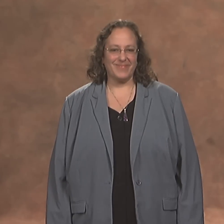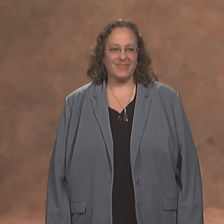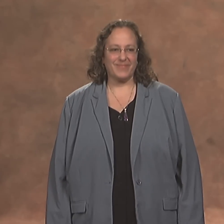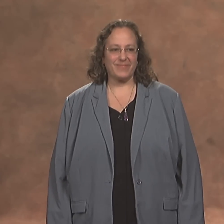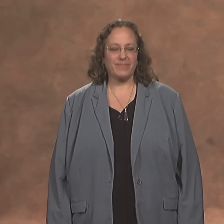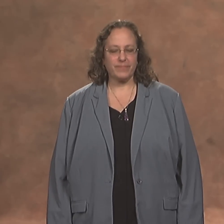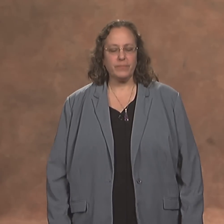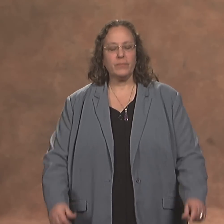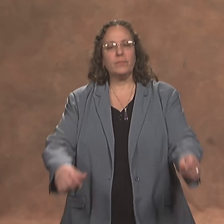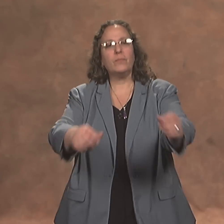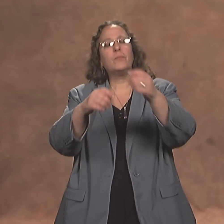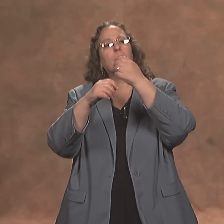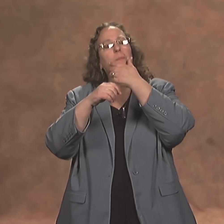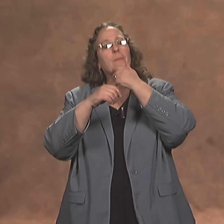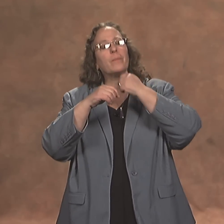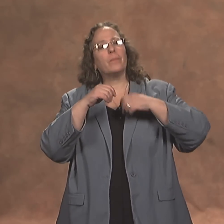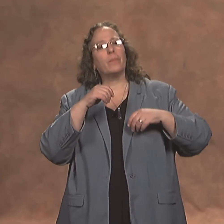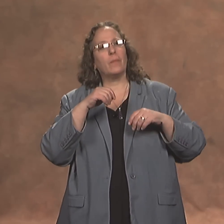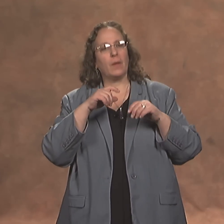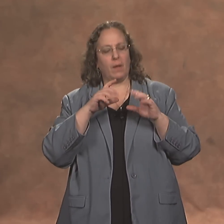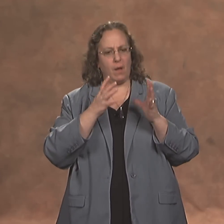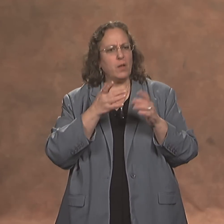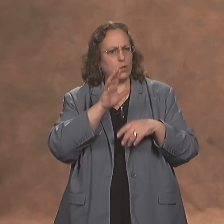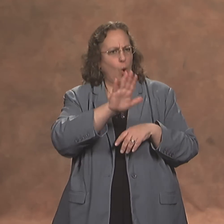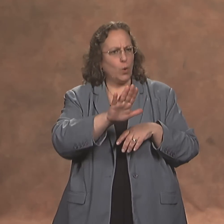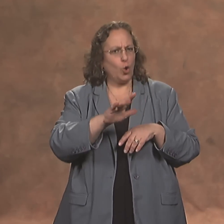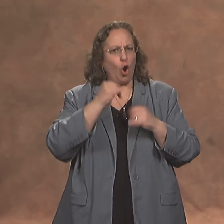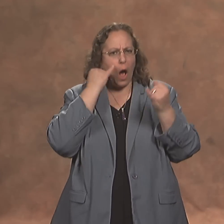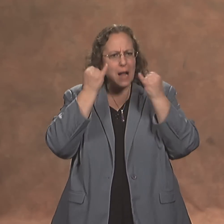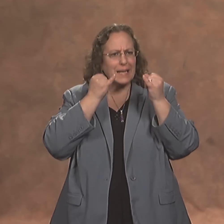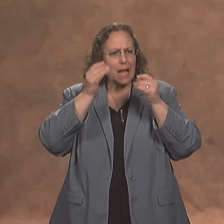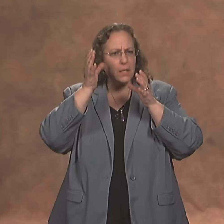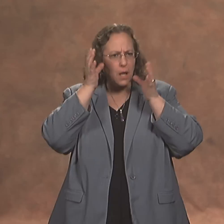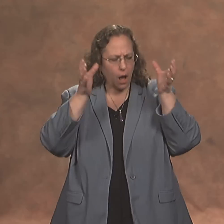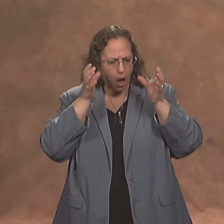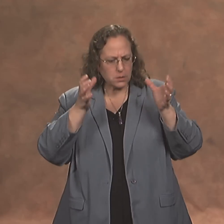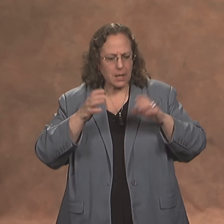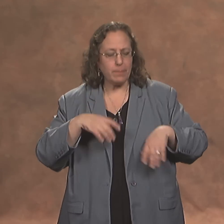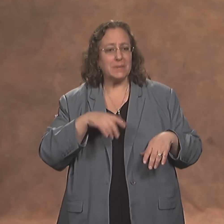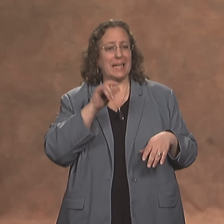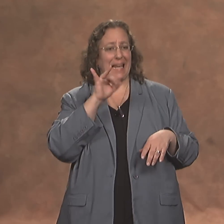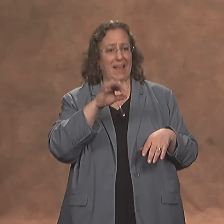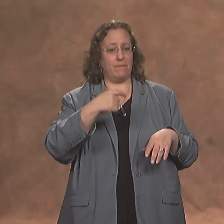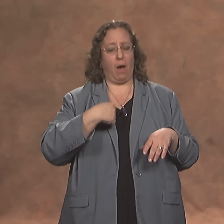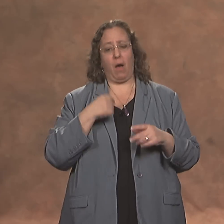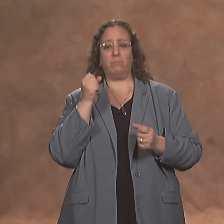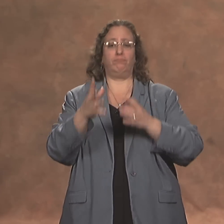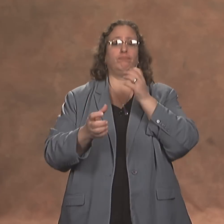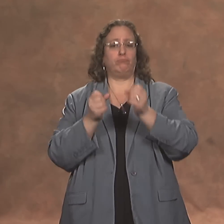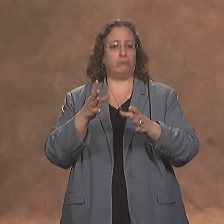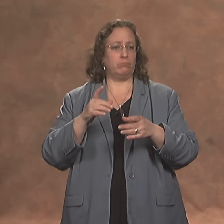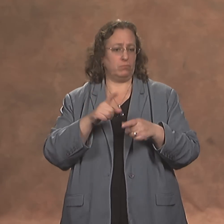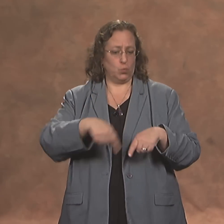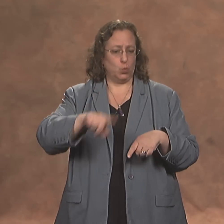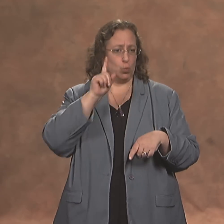In the concepts presented here, is there overlap when reading aloud to deaf children, or is that another completely